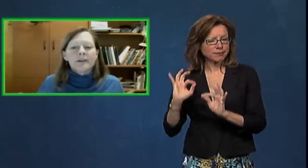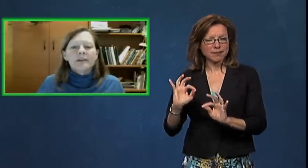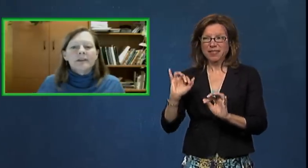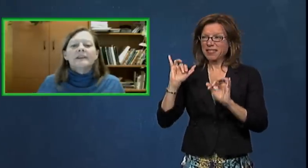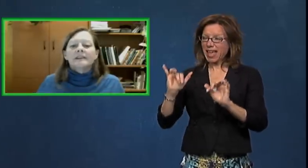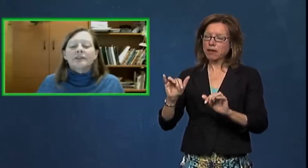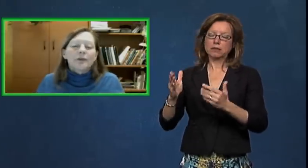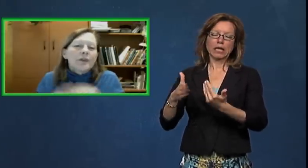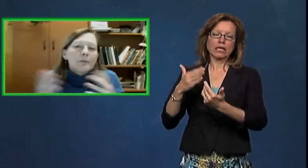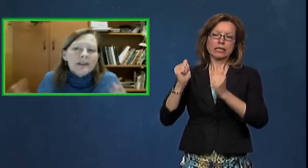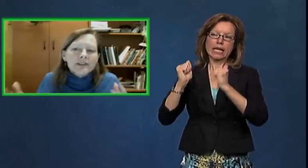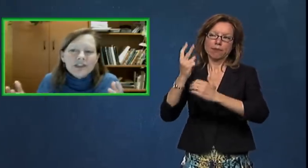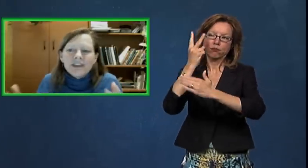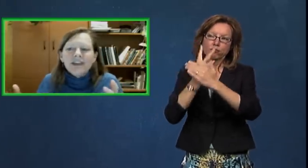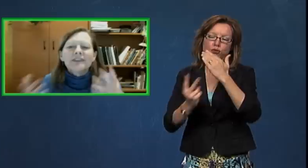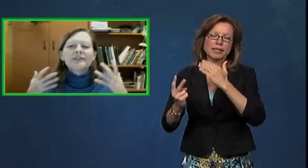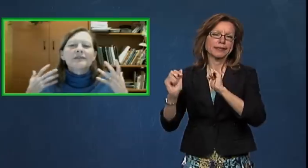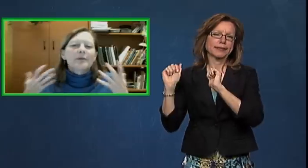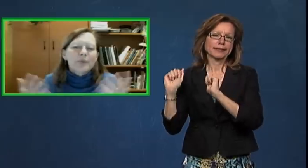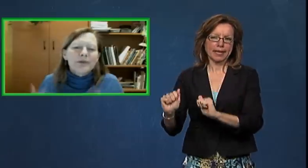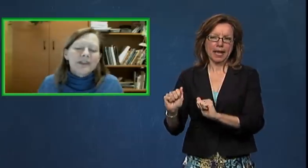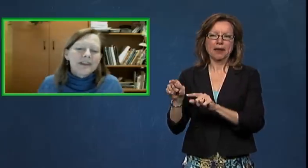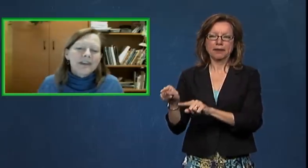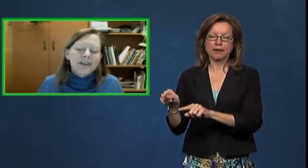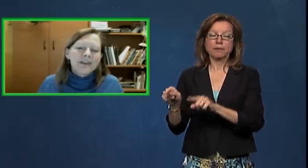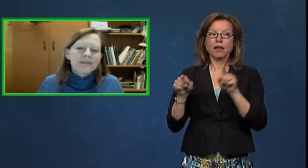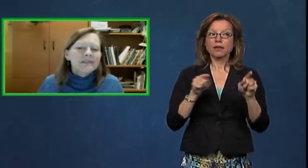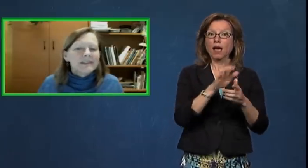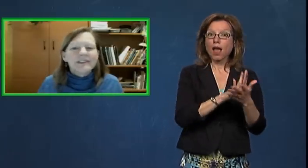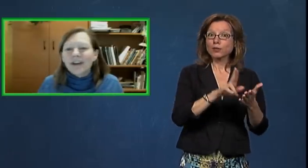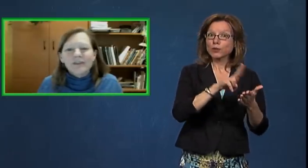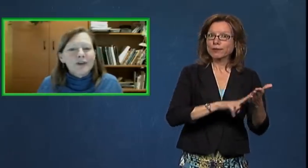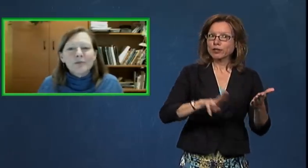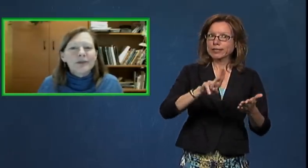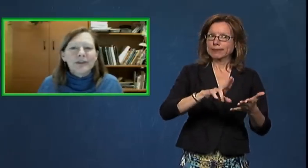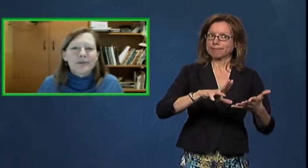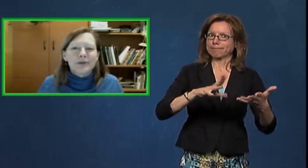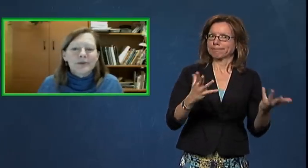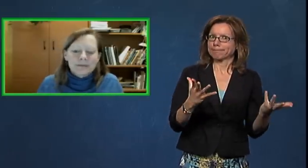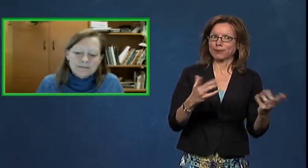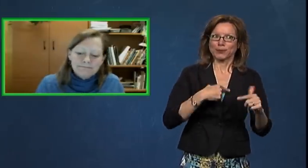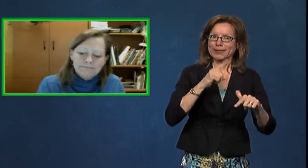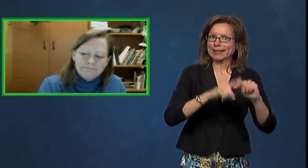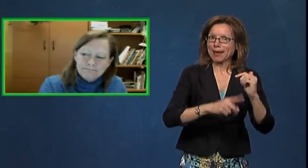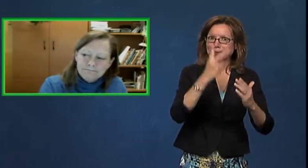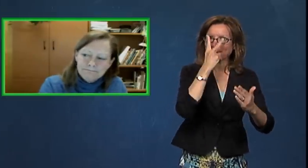environment. So if the message today is that post-secondary is not very predictable.